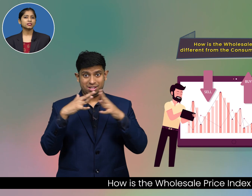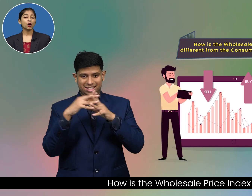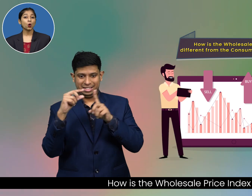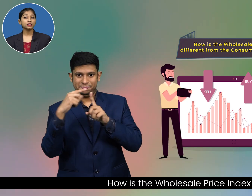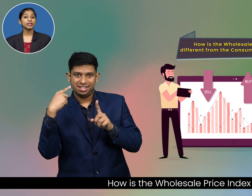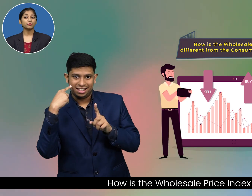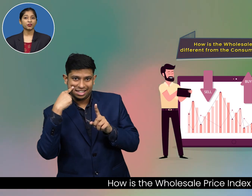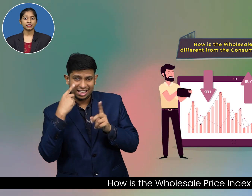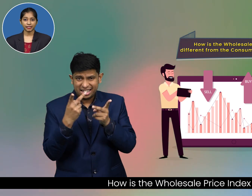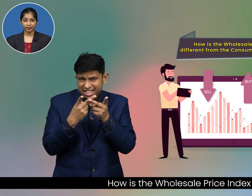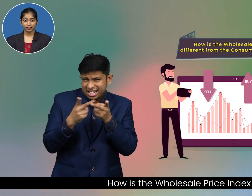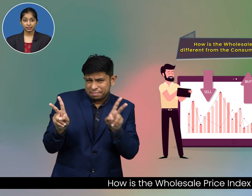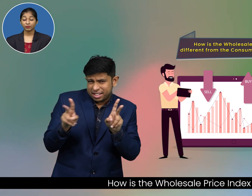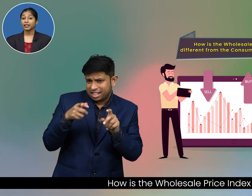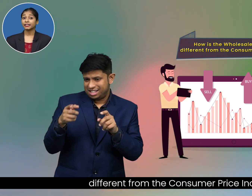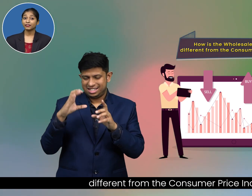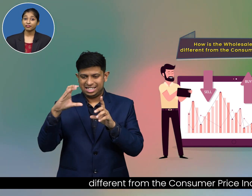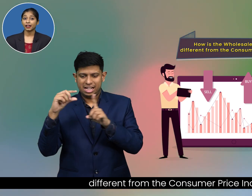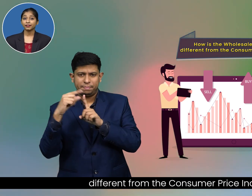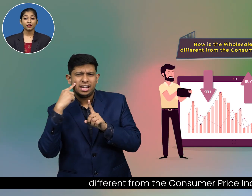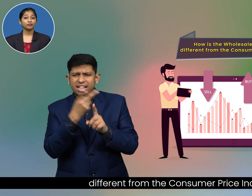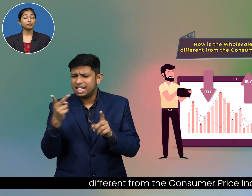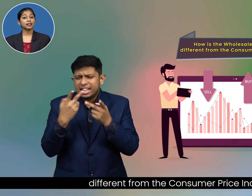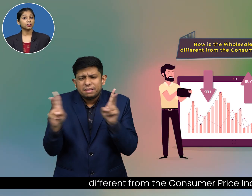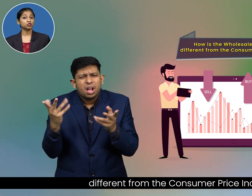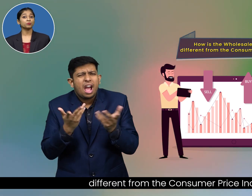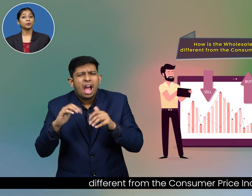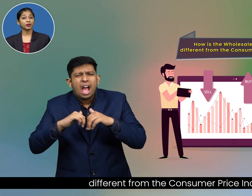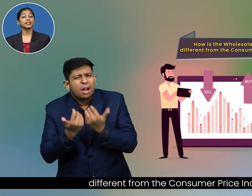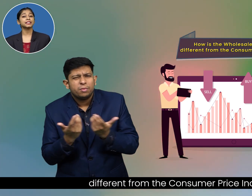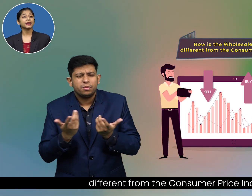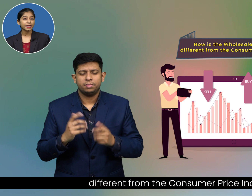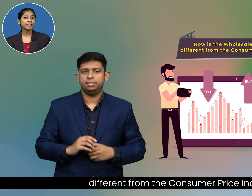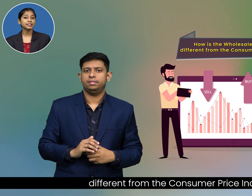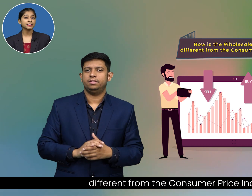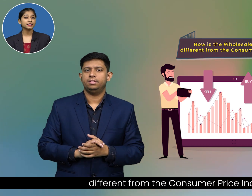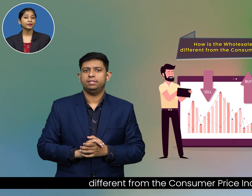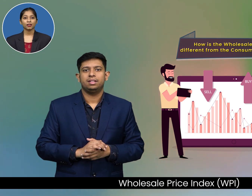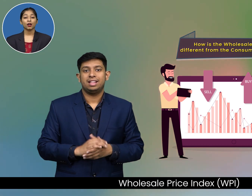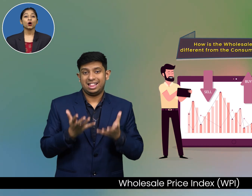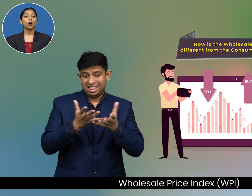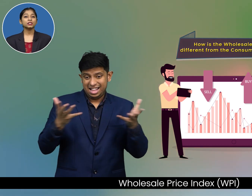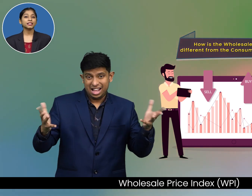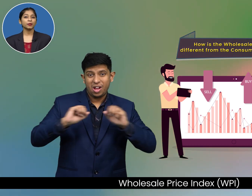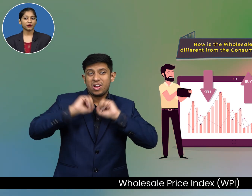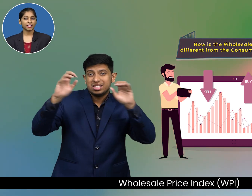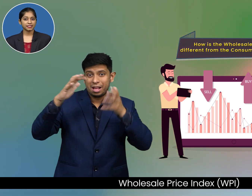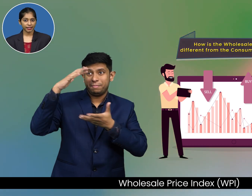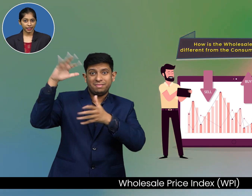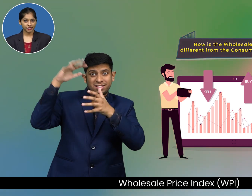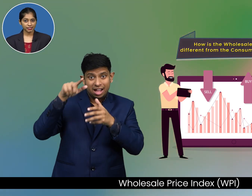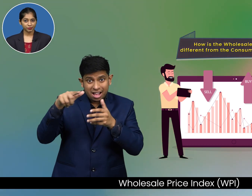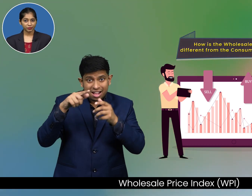How is the wholesale price index different from the consumer price index? Wholesale